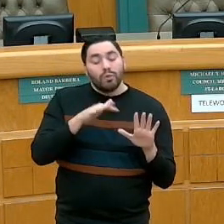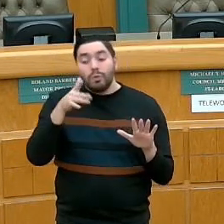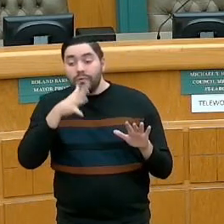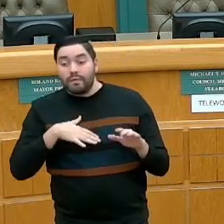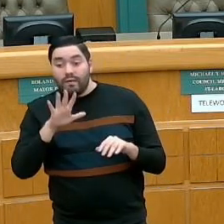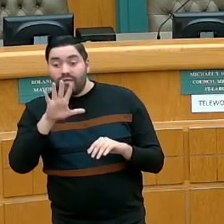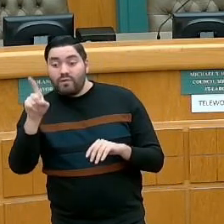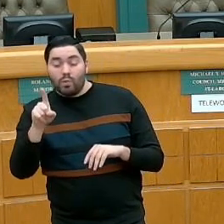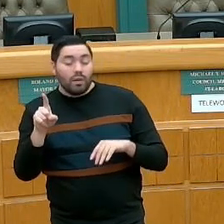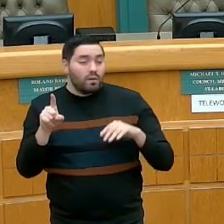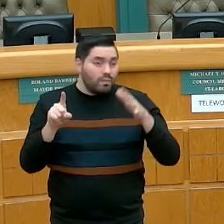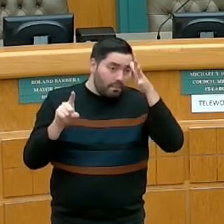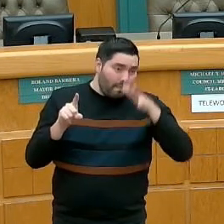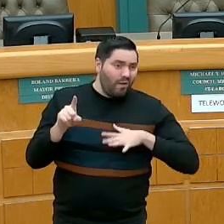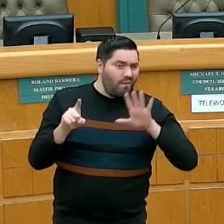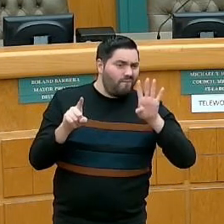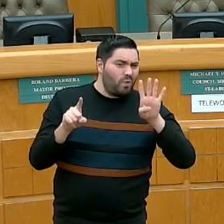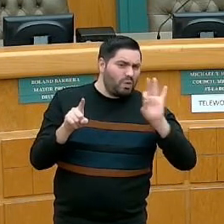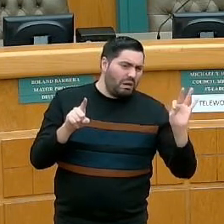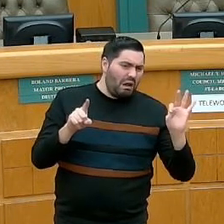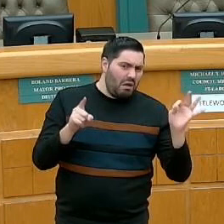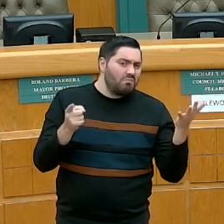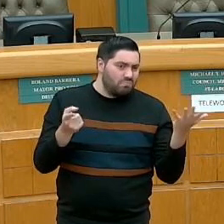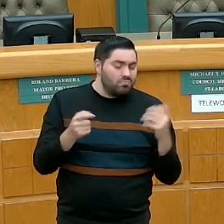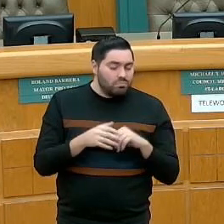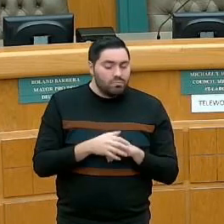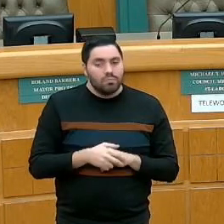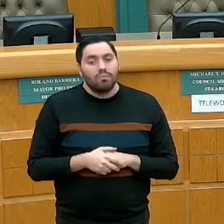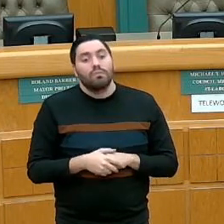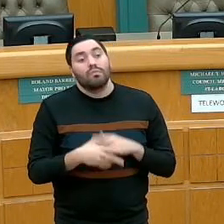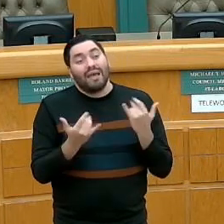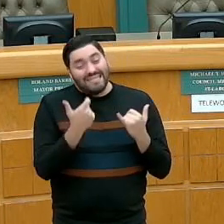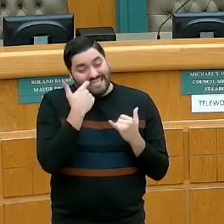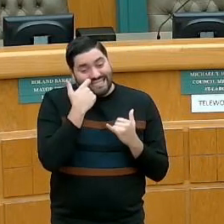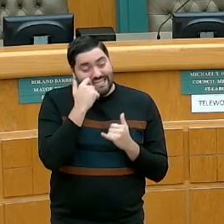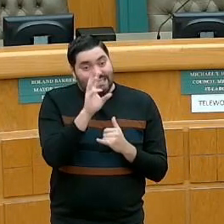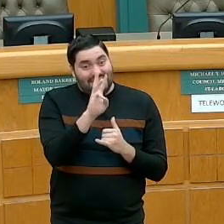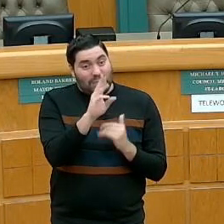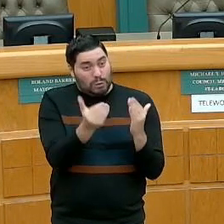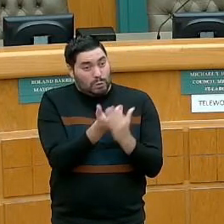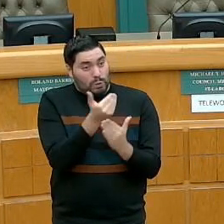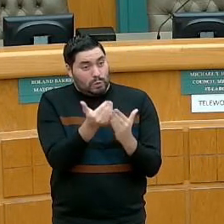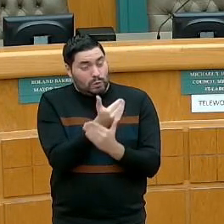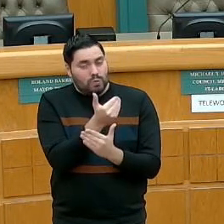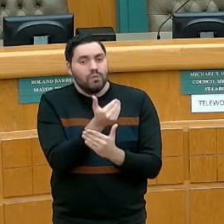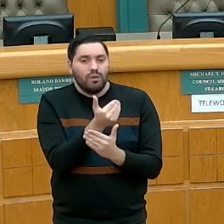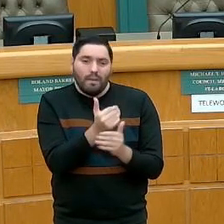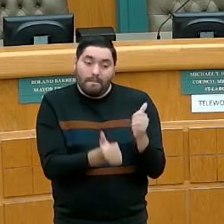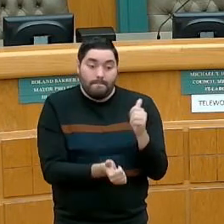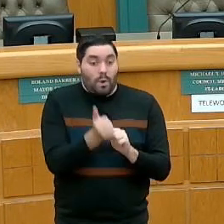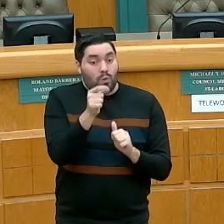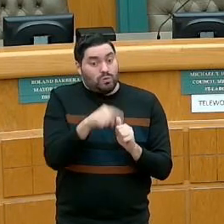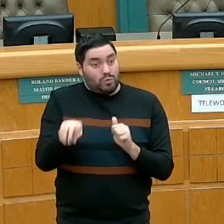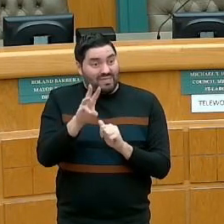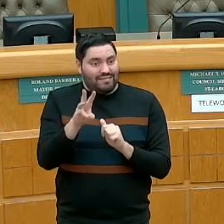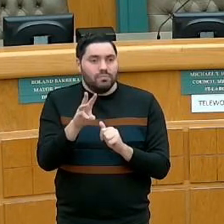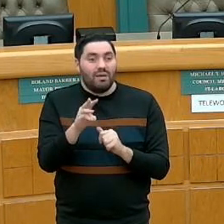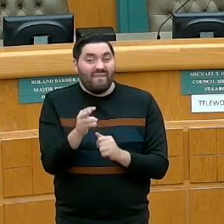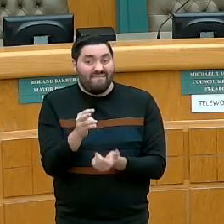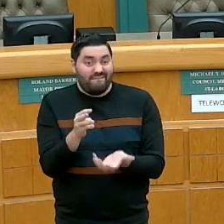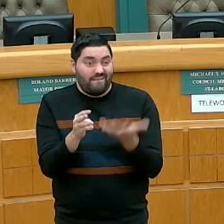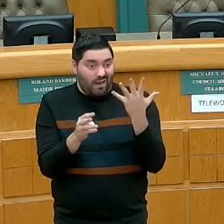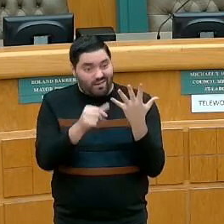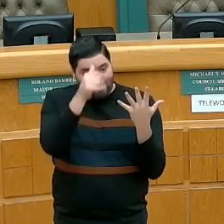female, 49% male. The 6 new cases were predominantly male. There were 5 male and